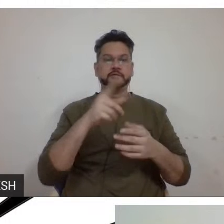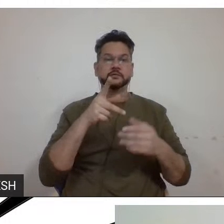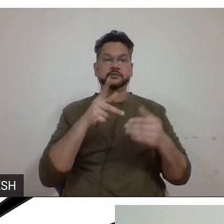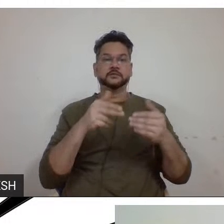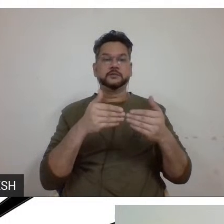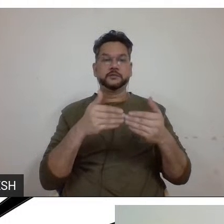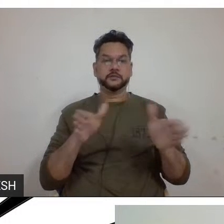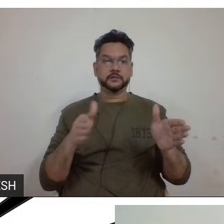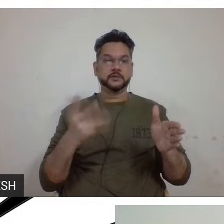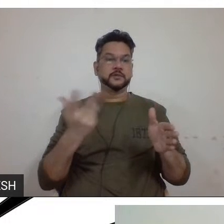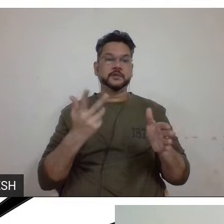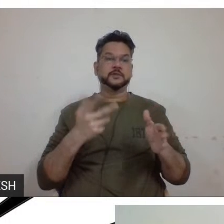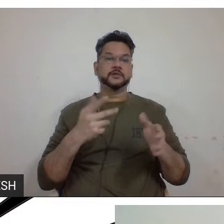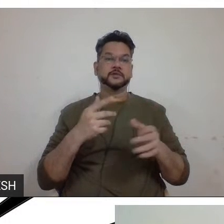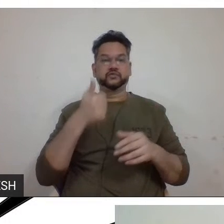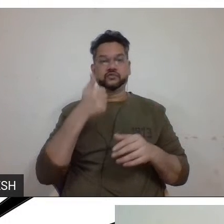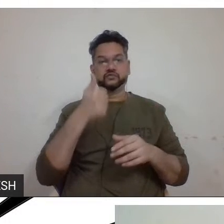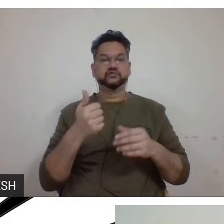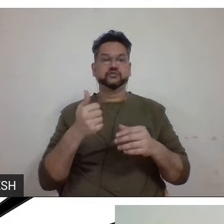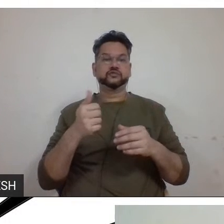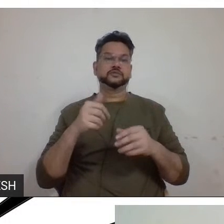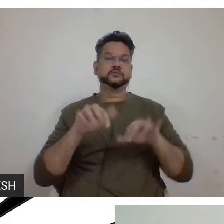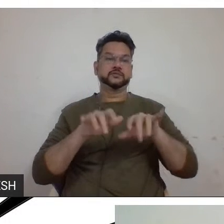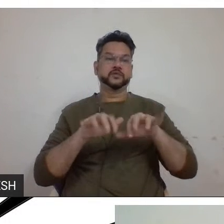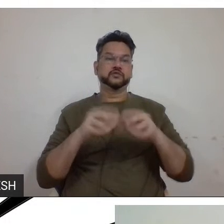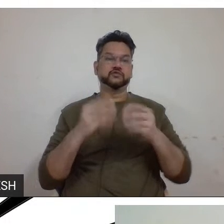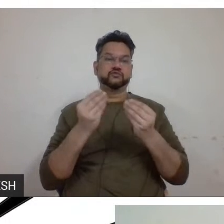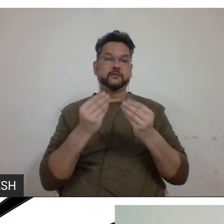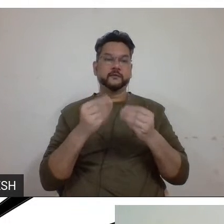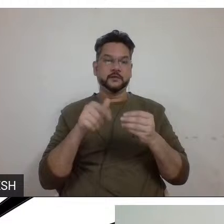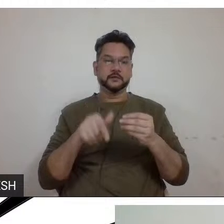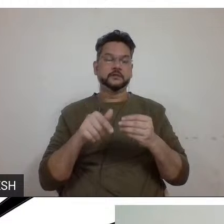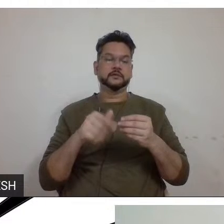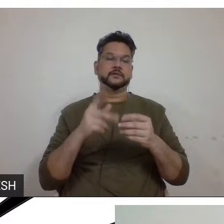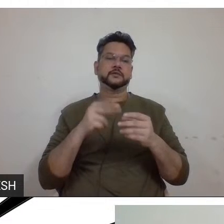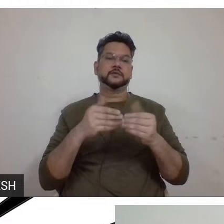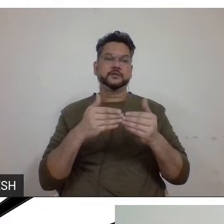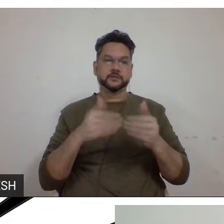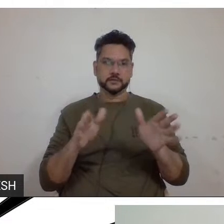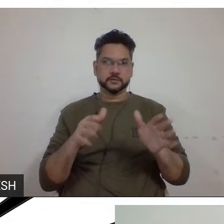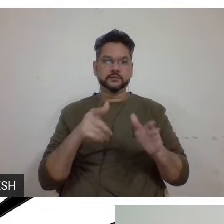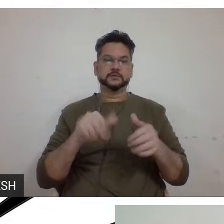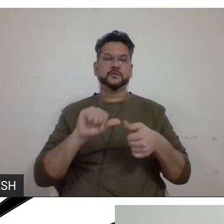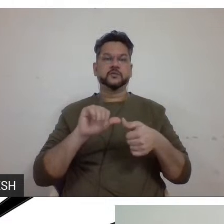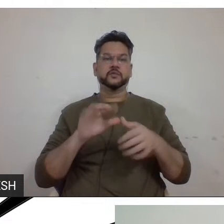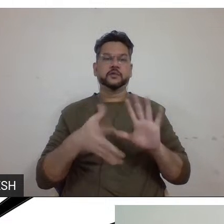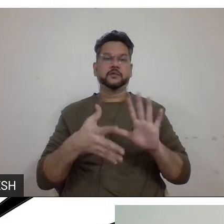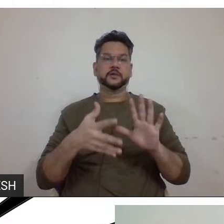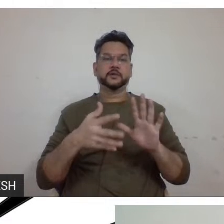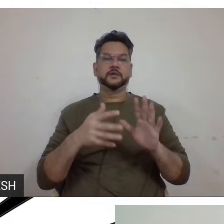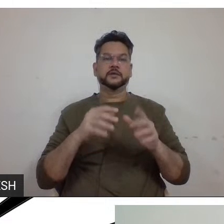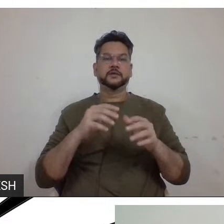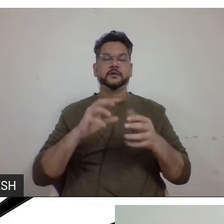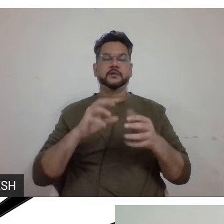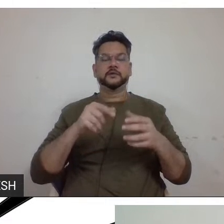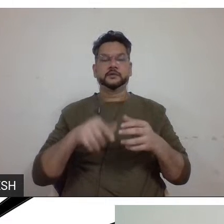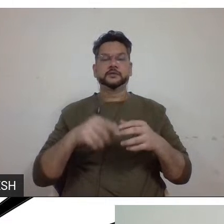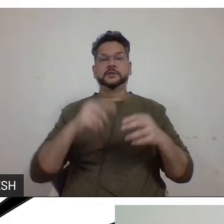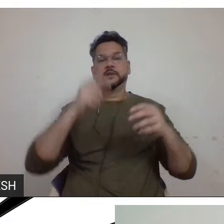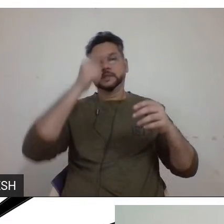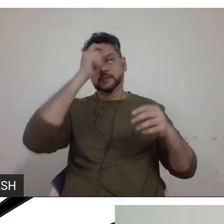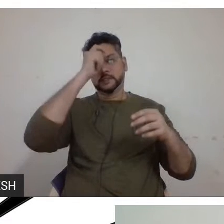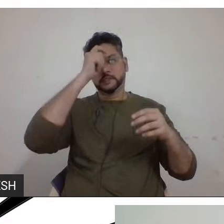been developed under this center, that is automatic machine translation system from English text to Indian